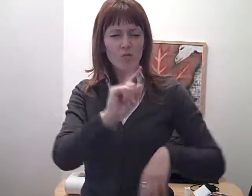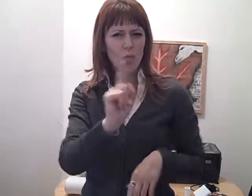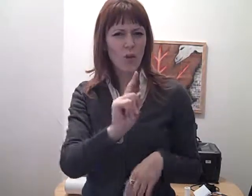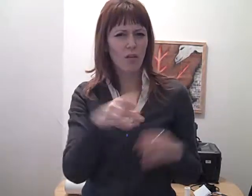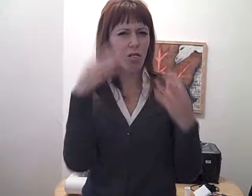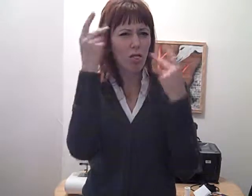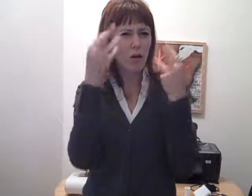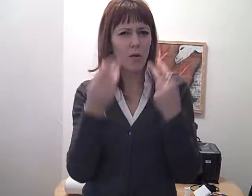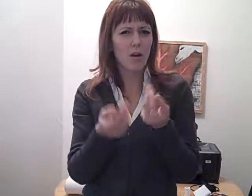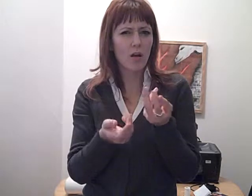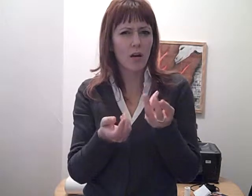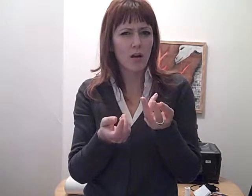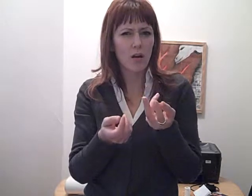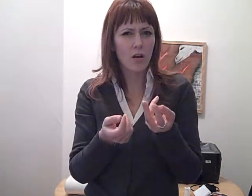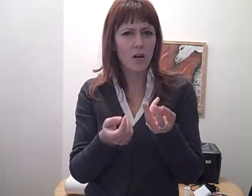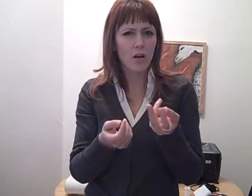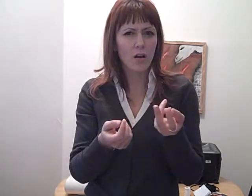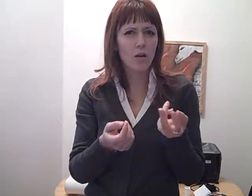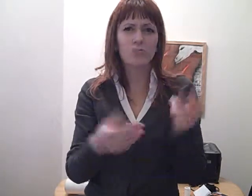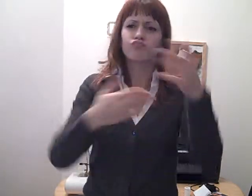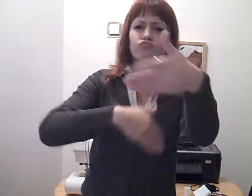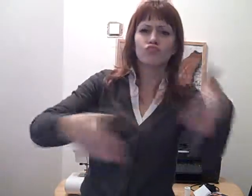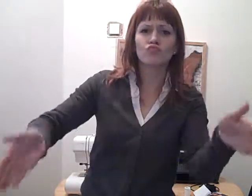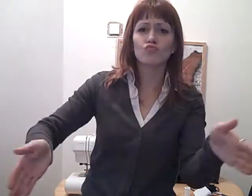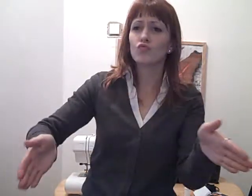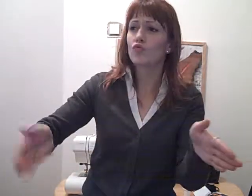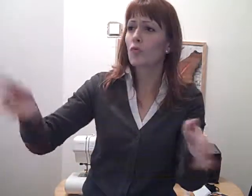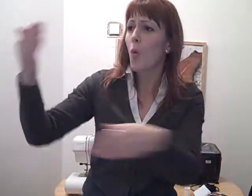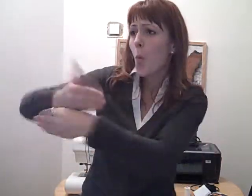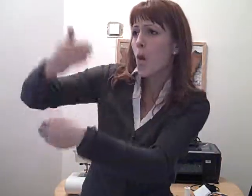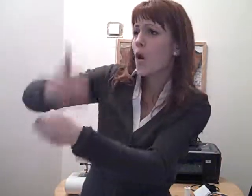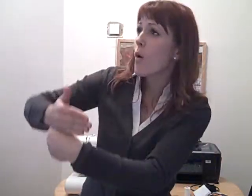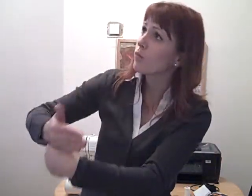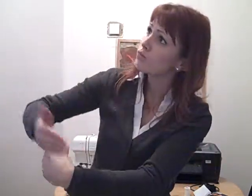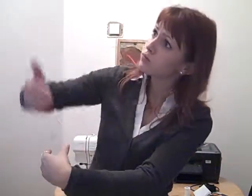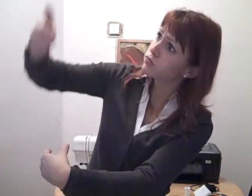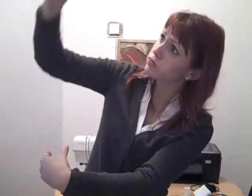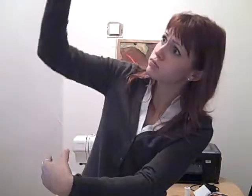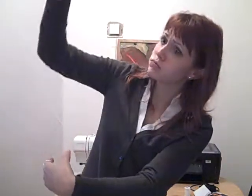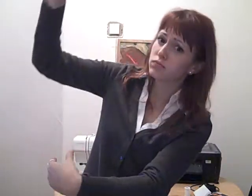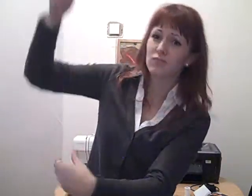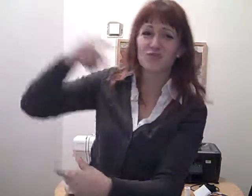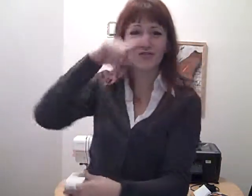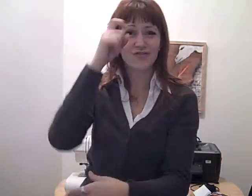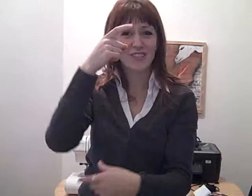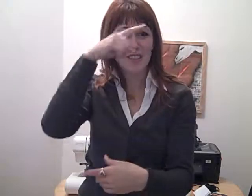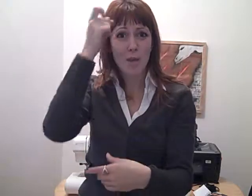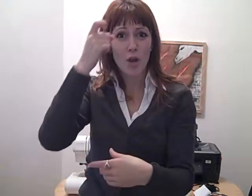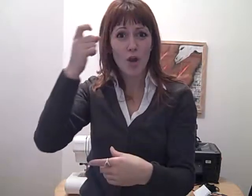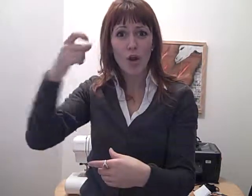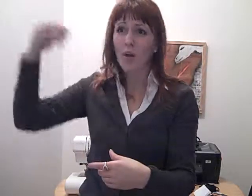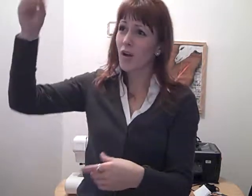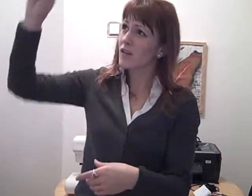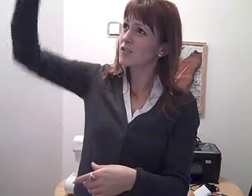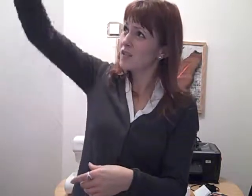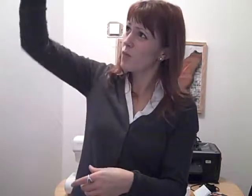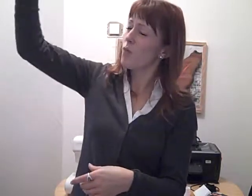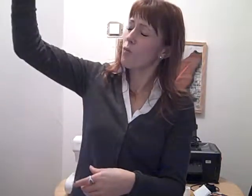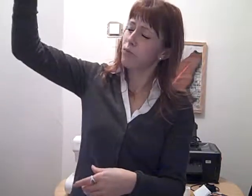into the room that we're trying to keep cool. In winter, exactly the opposite is happening. We're trying to heat up the space that we're in, and all that is trying to get